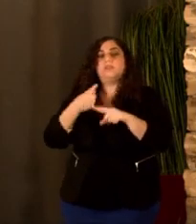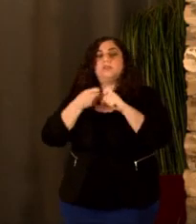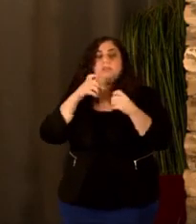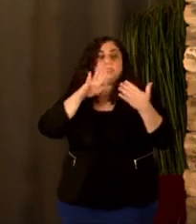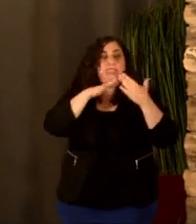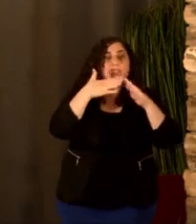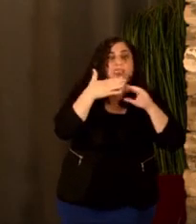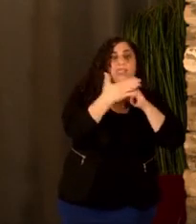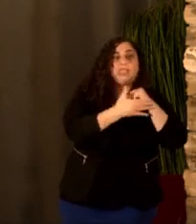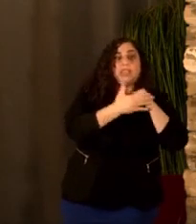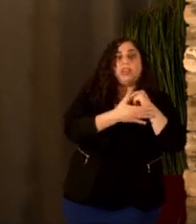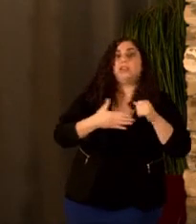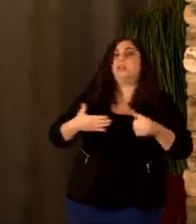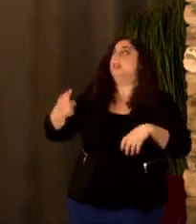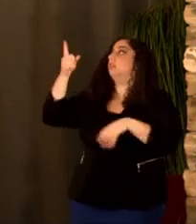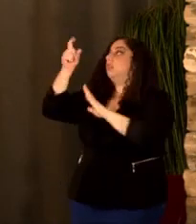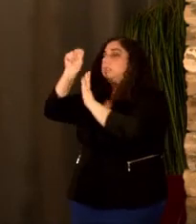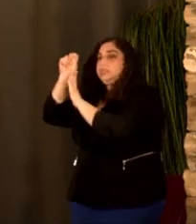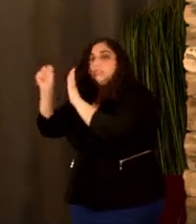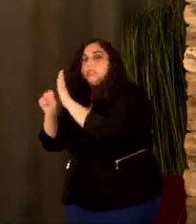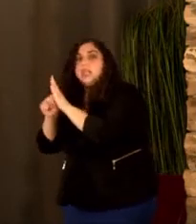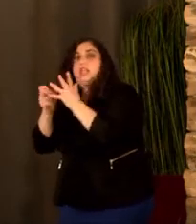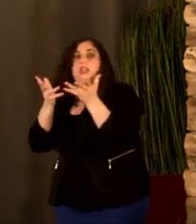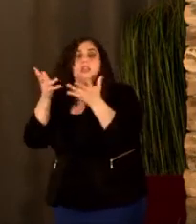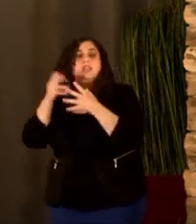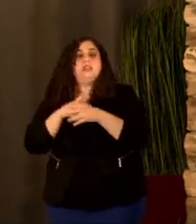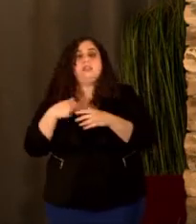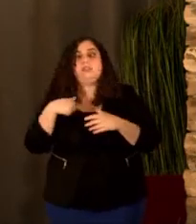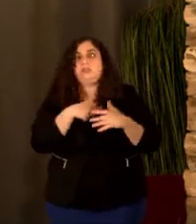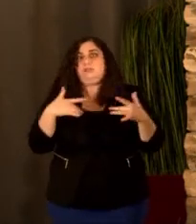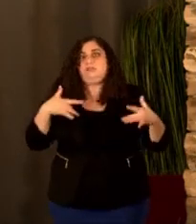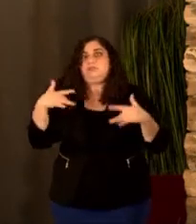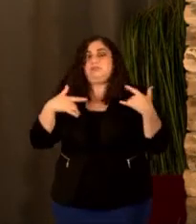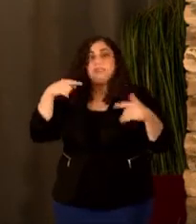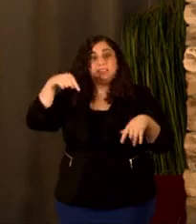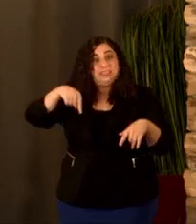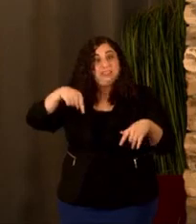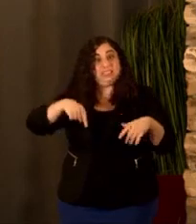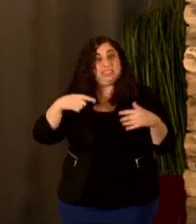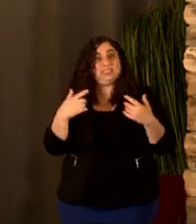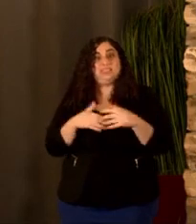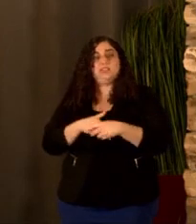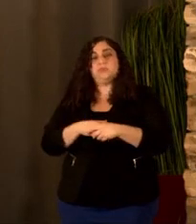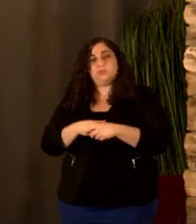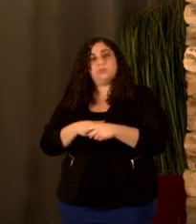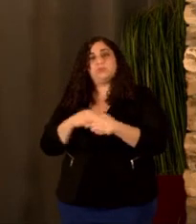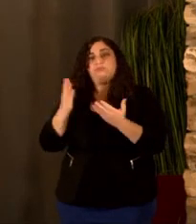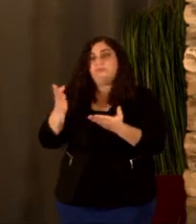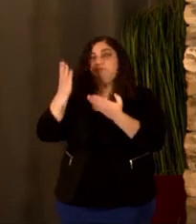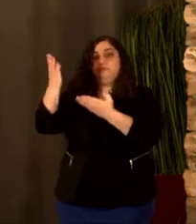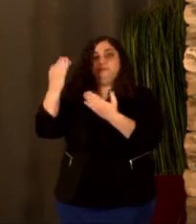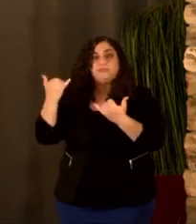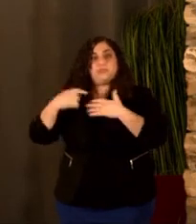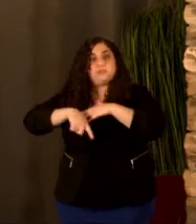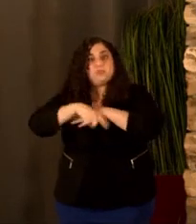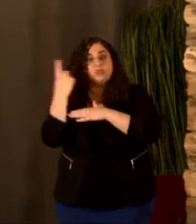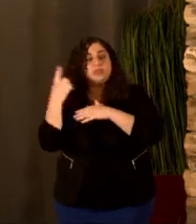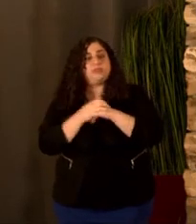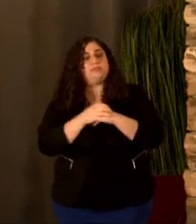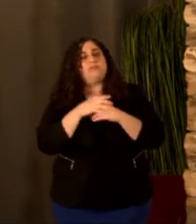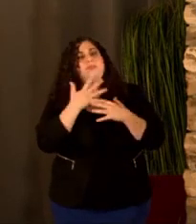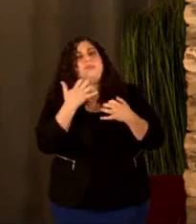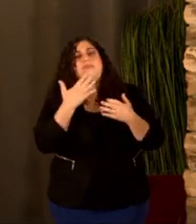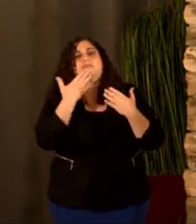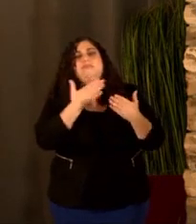We estimate that the package we announced today, and this is not an estimate, it's based upon, and I want to just thank Lourdes for being here and